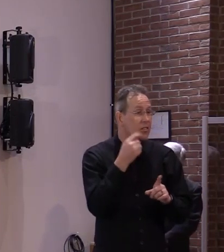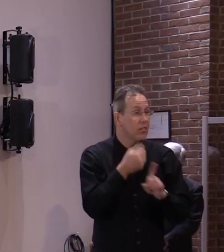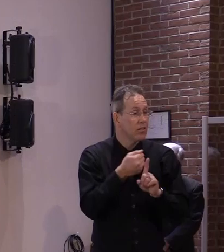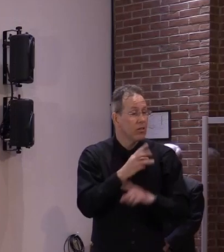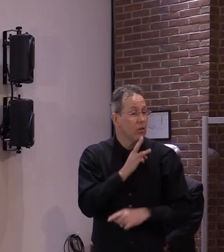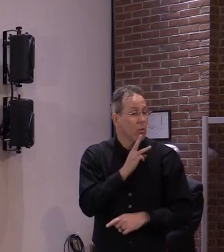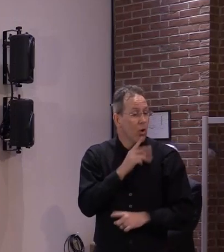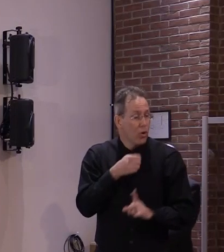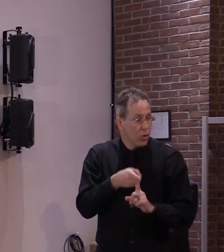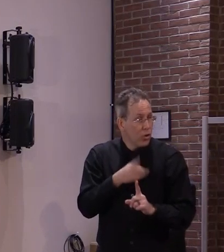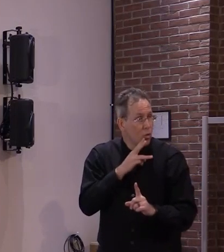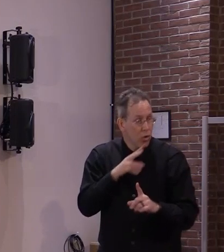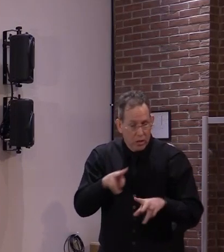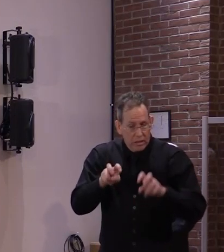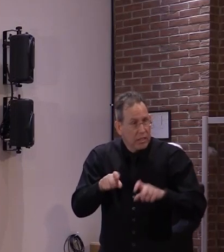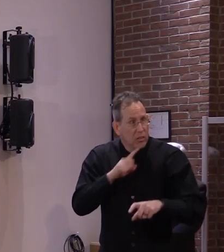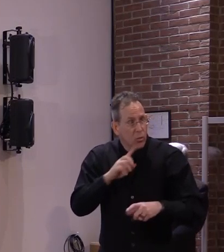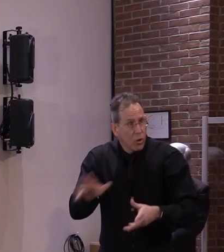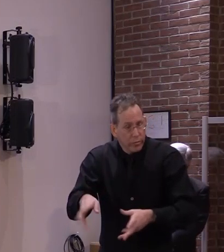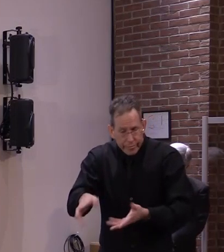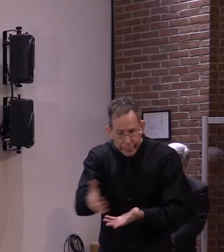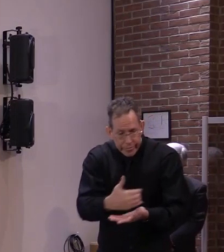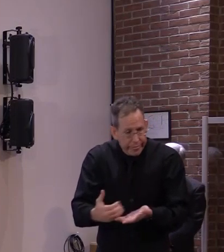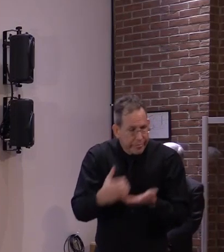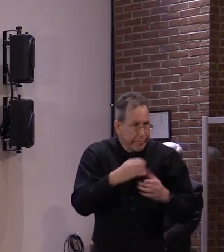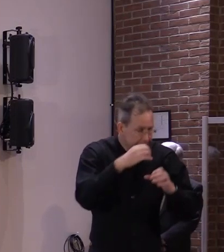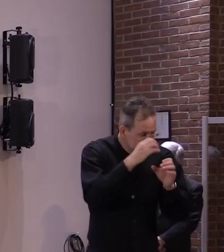positives. So for that reason alone, that would qualify.